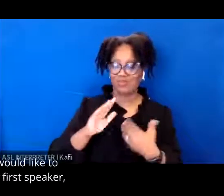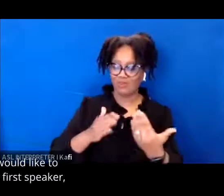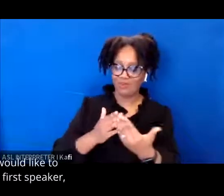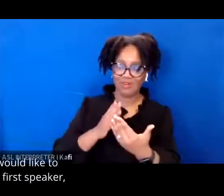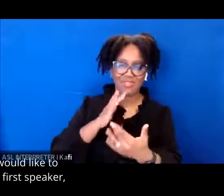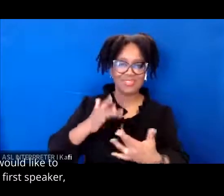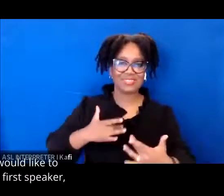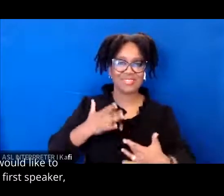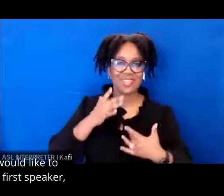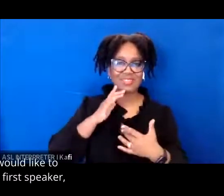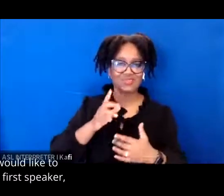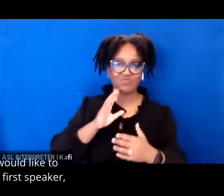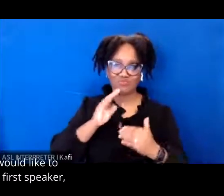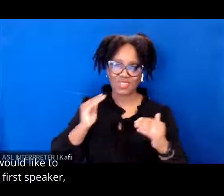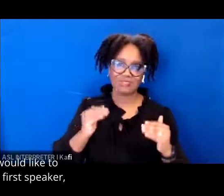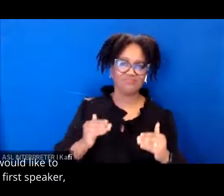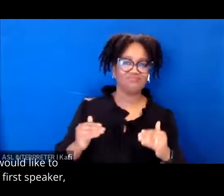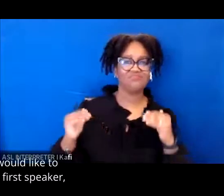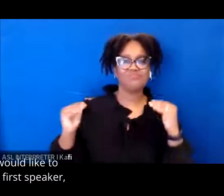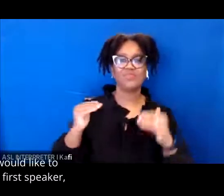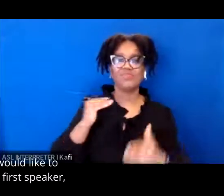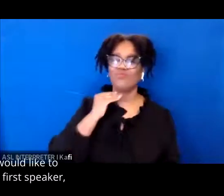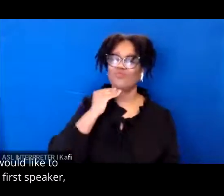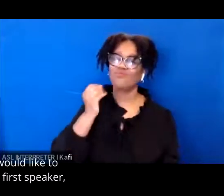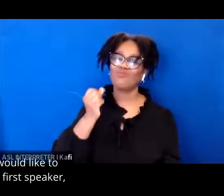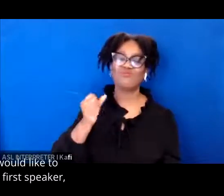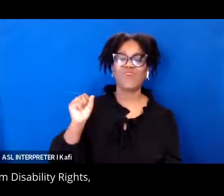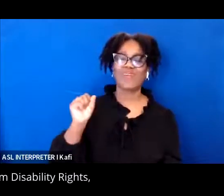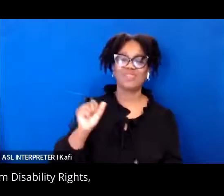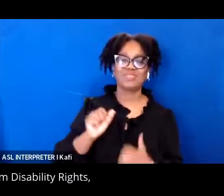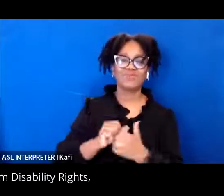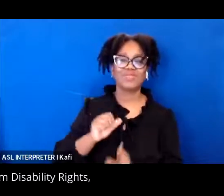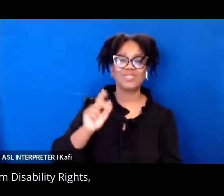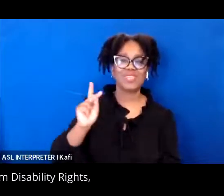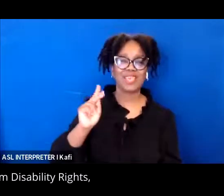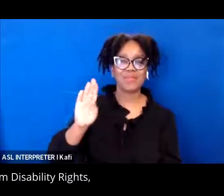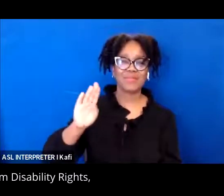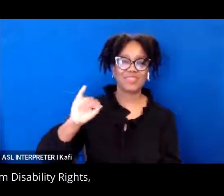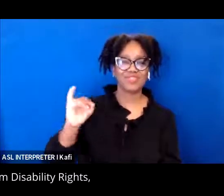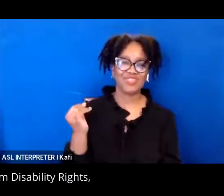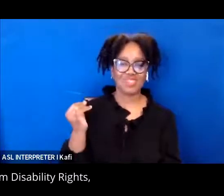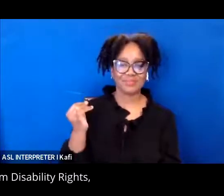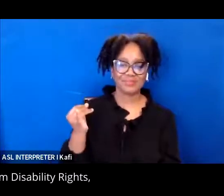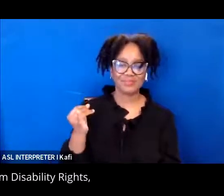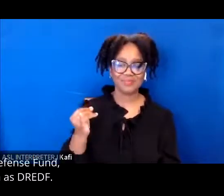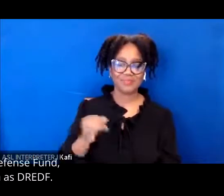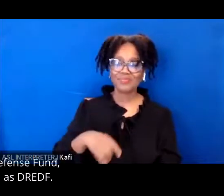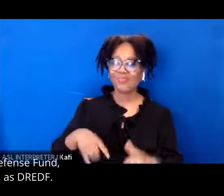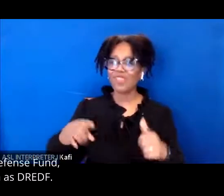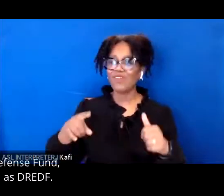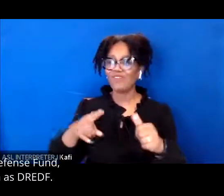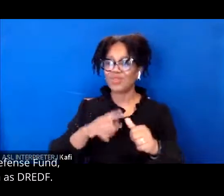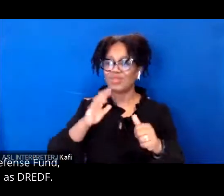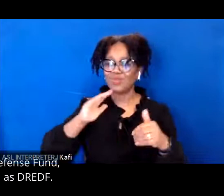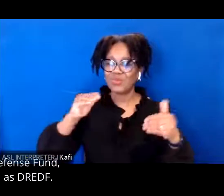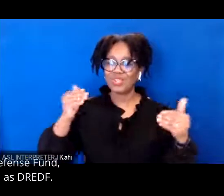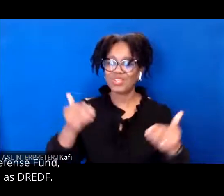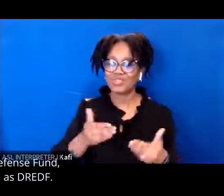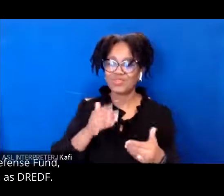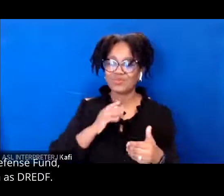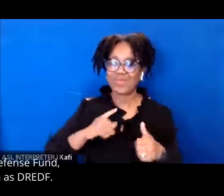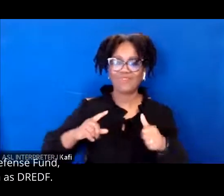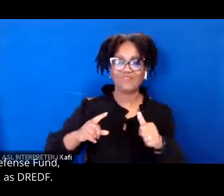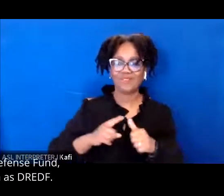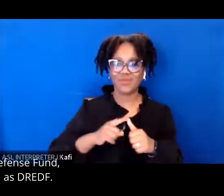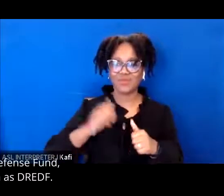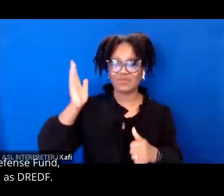with that i would like to introduce our first speaker michelle luzeta from disability rights education defense fund